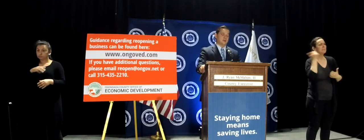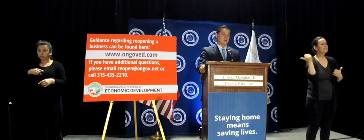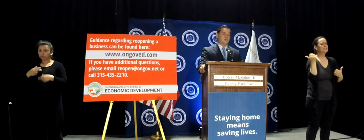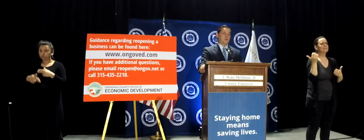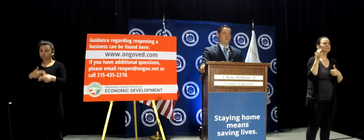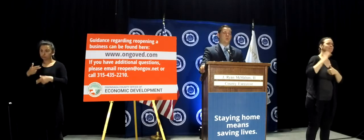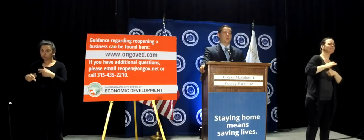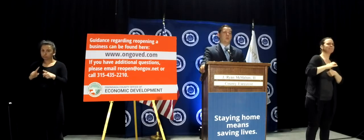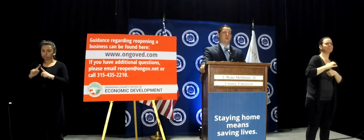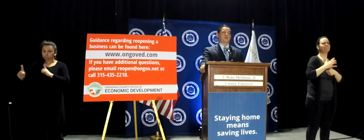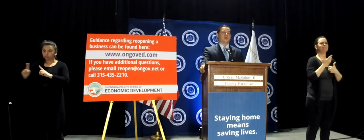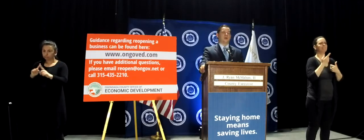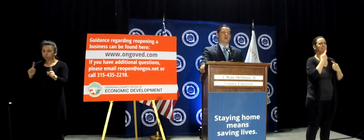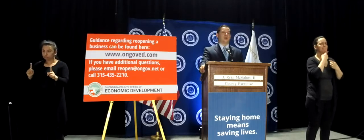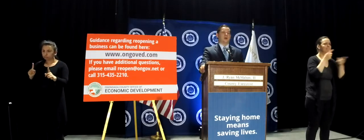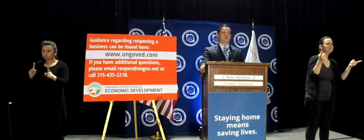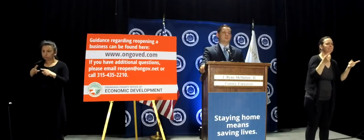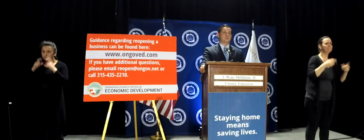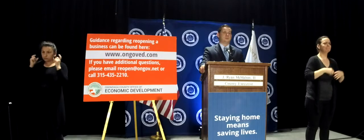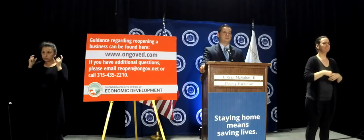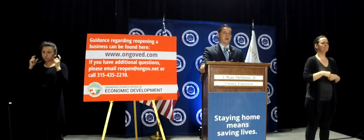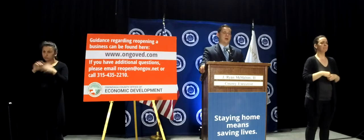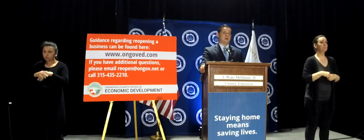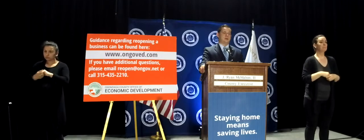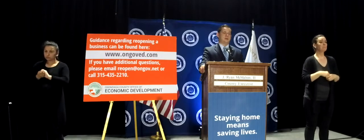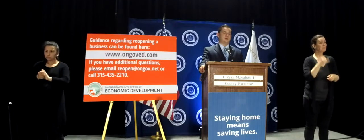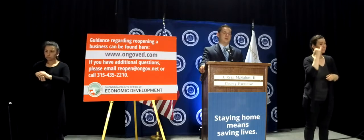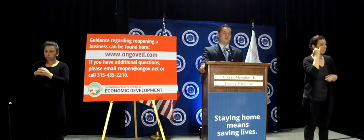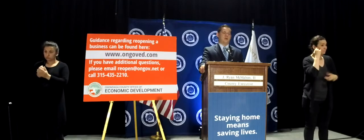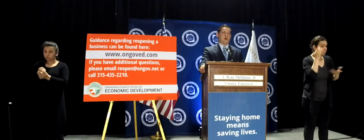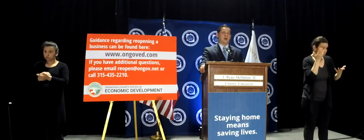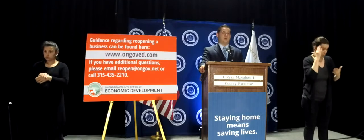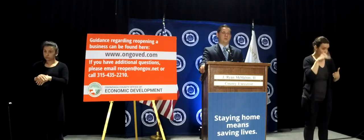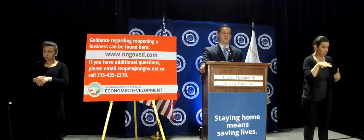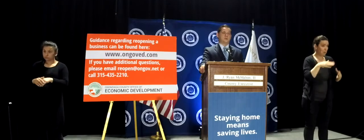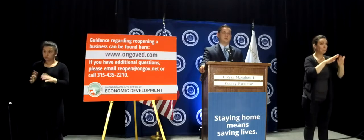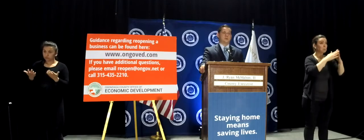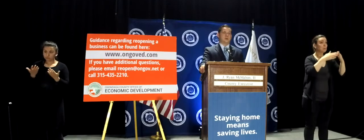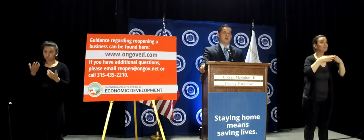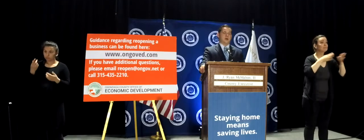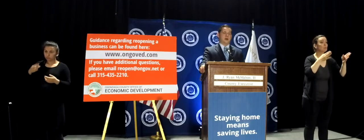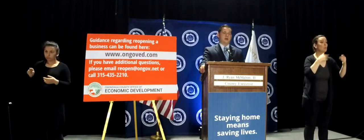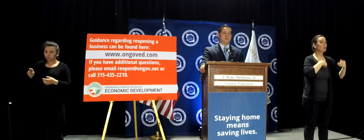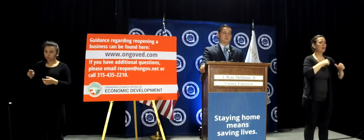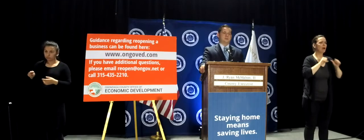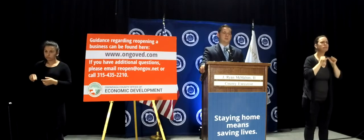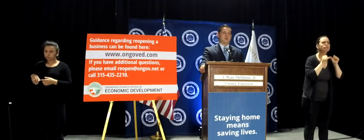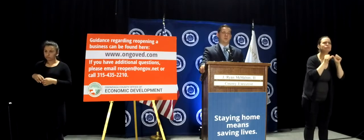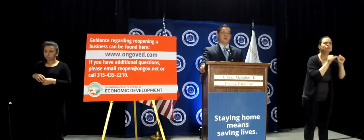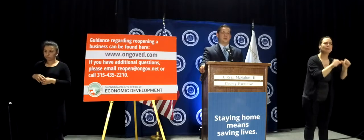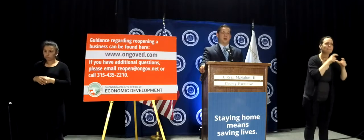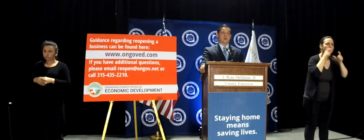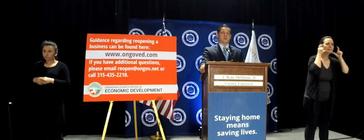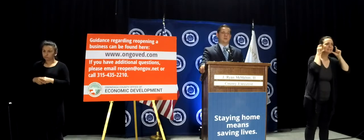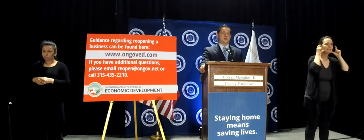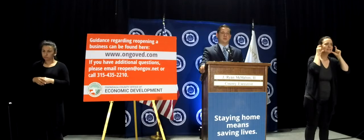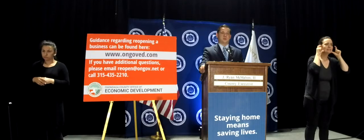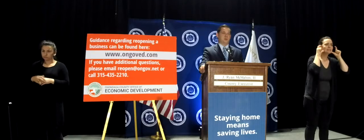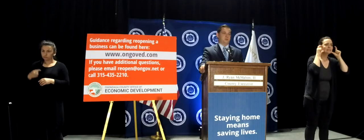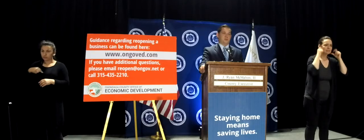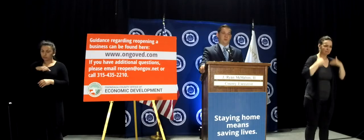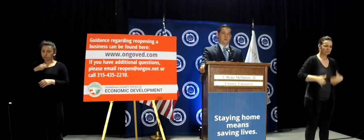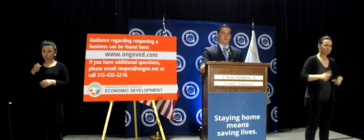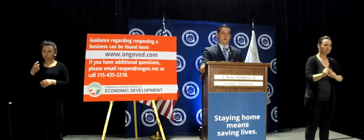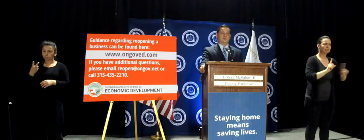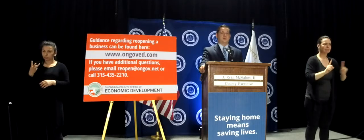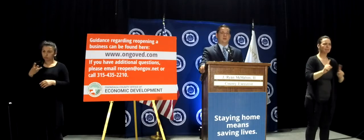Yeah, we will look very good if our numbers in restart look the same as the